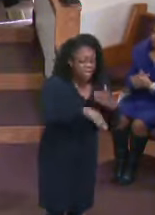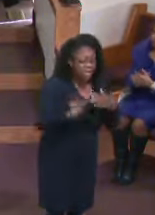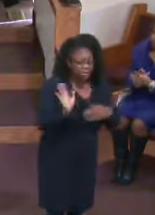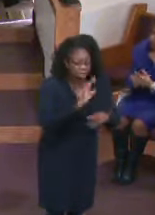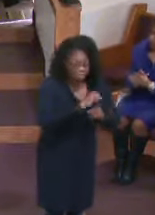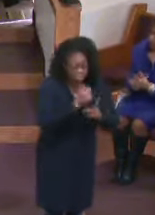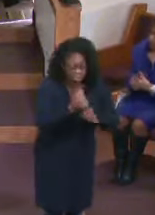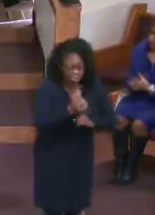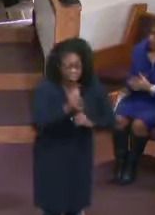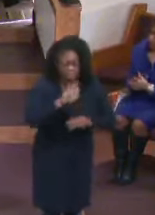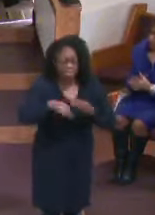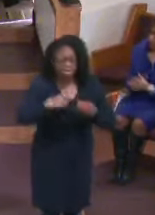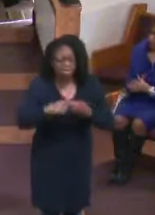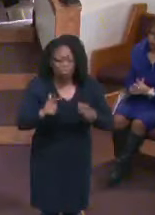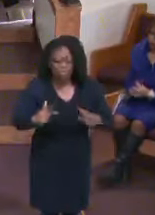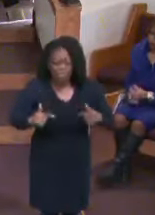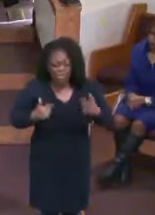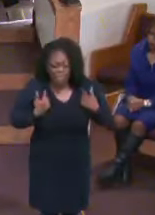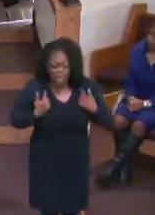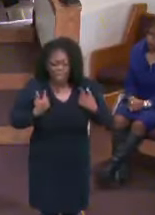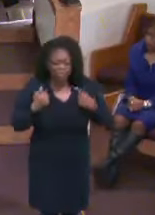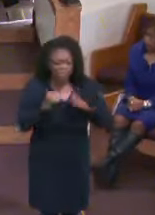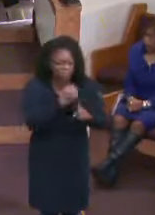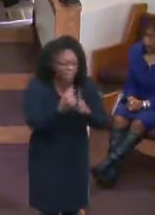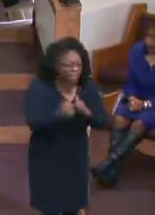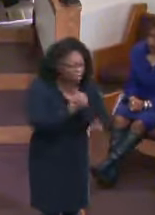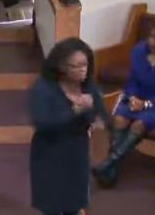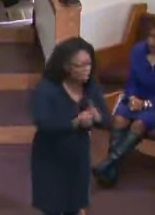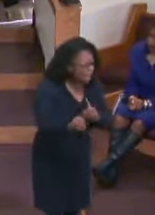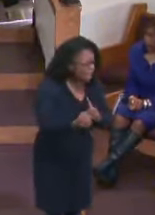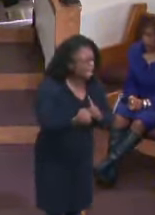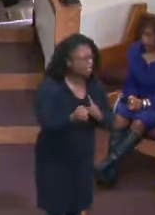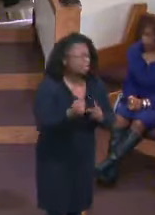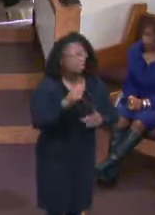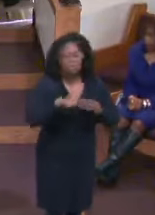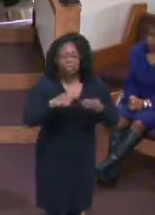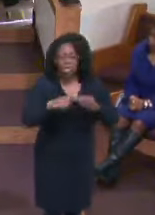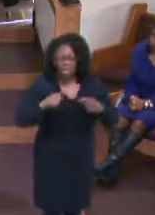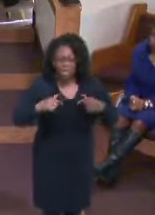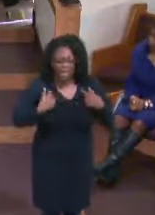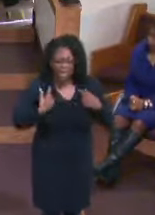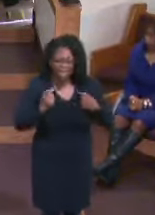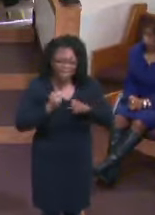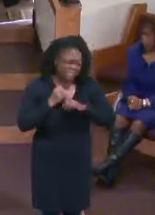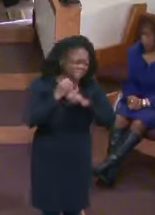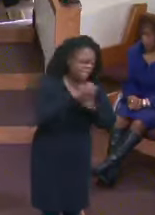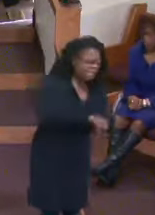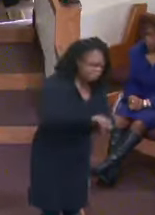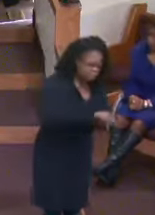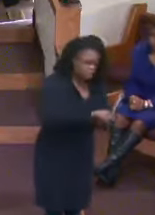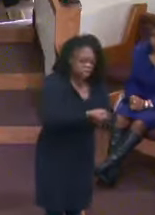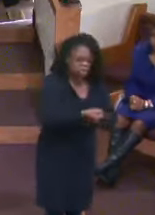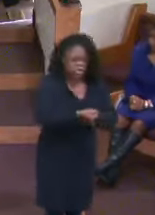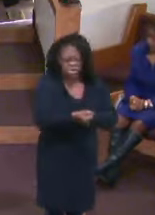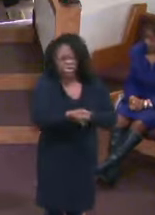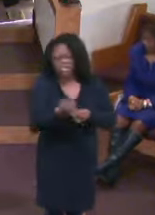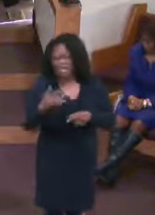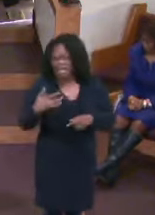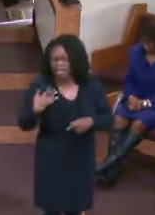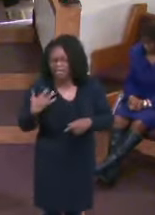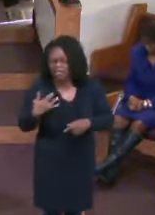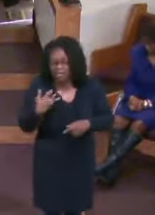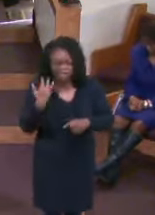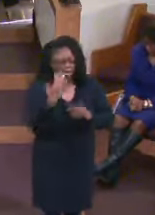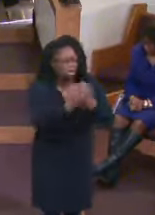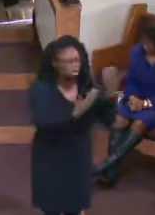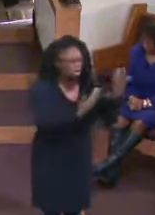See, when life is beating you down, when life has knocked you to your knees and you feel as though your